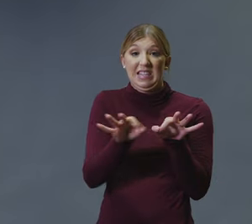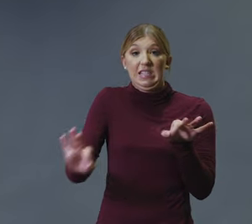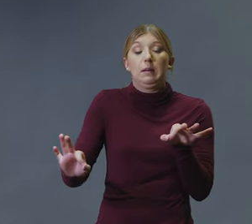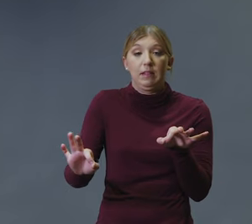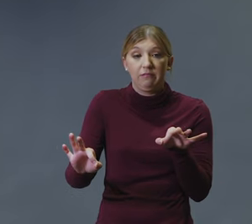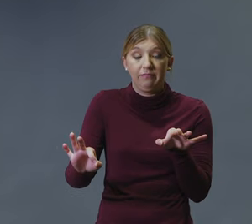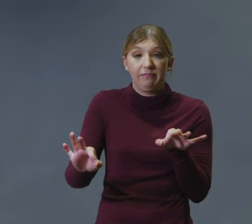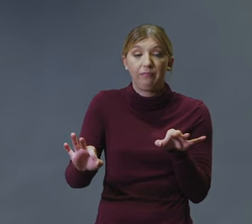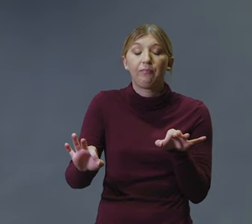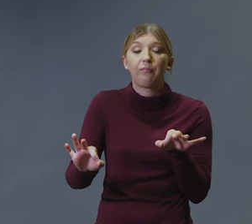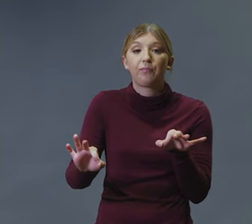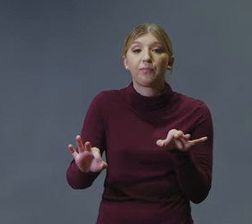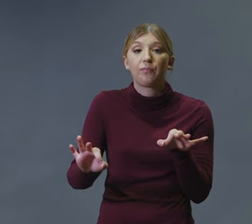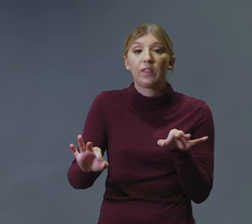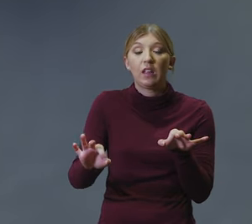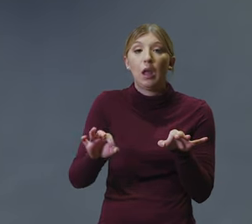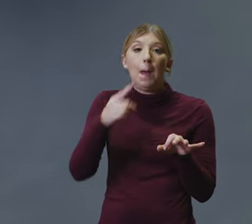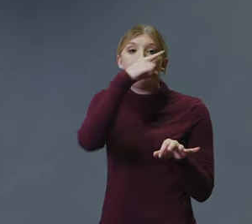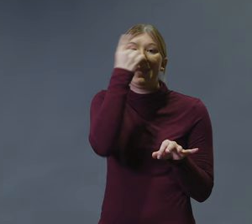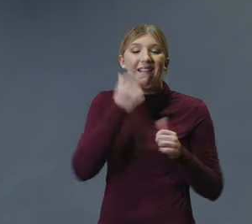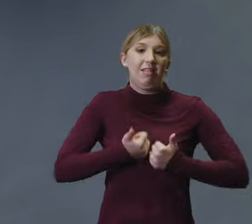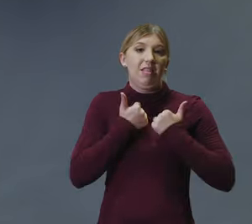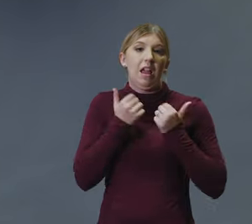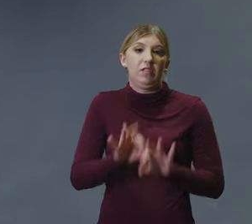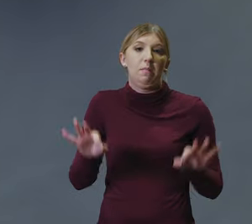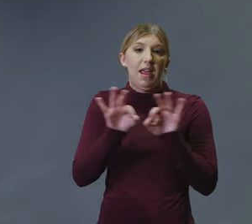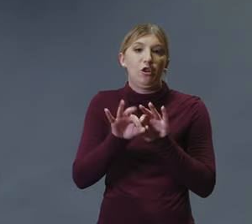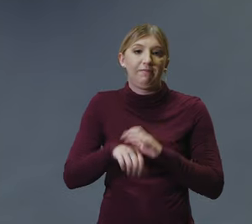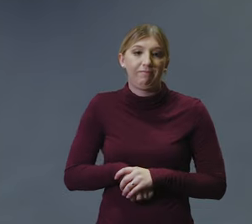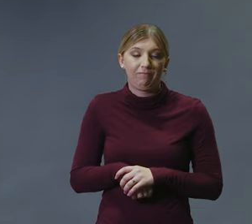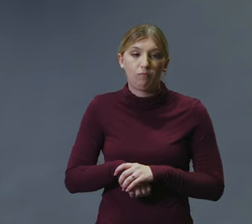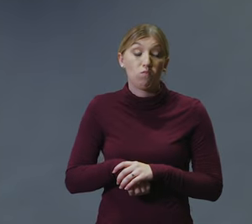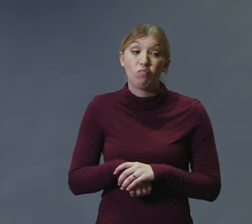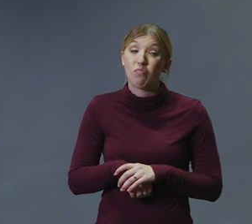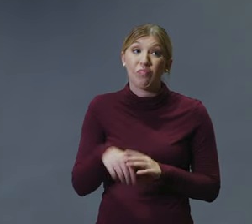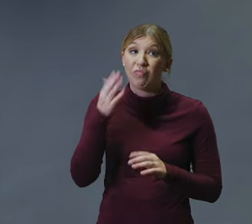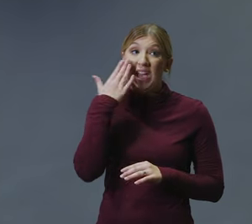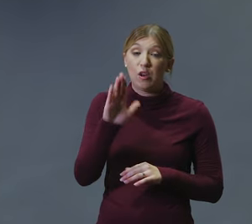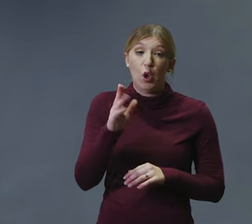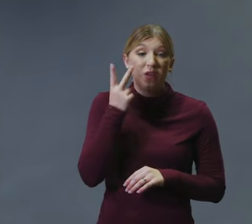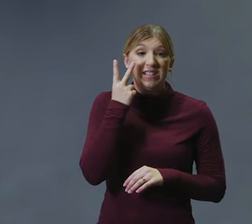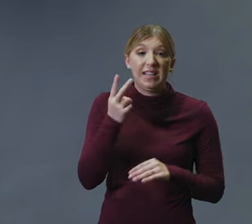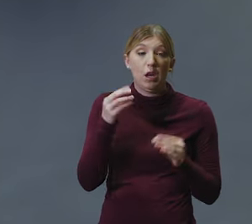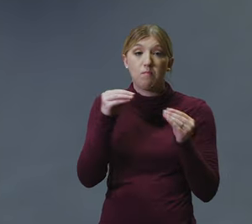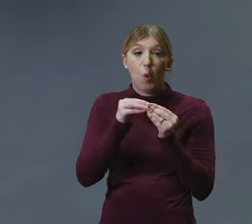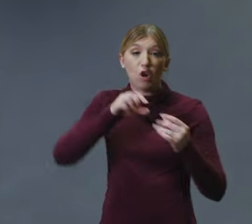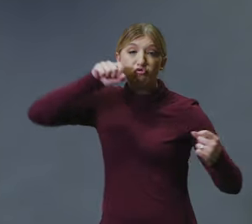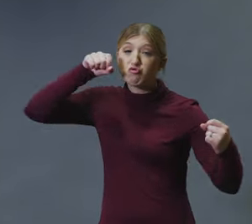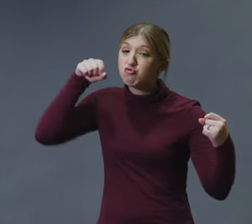once. The statement that Black Lives Matter. Man, I don't know if I've seen a more triggering